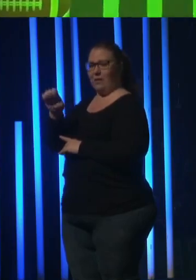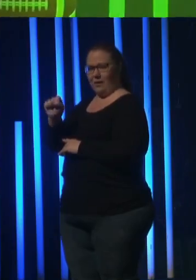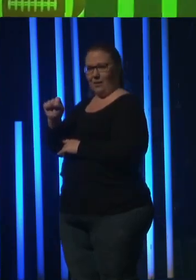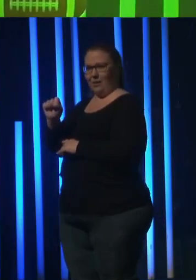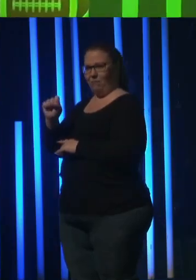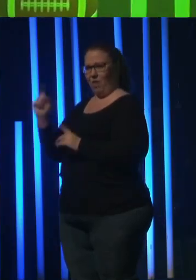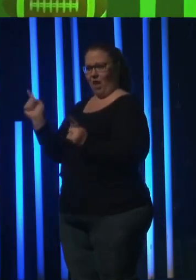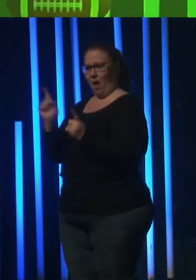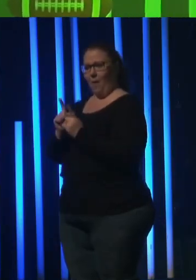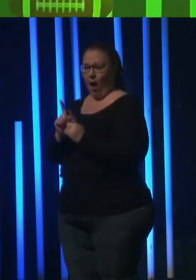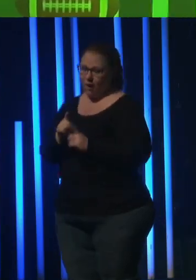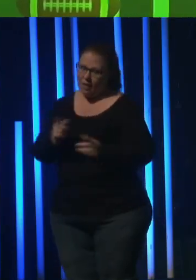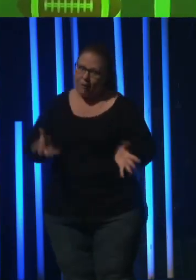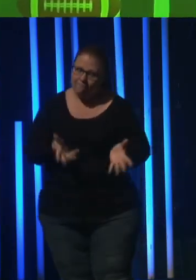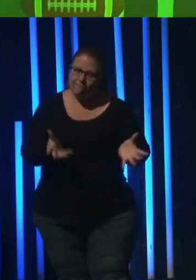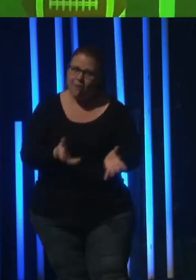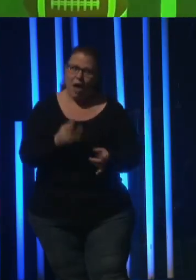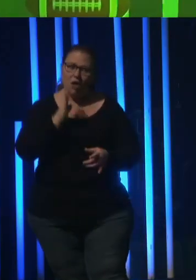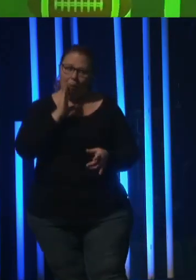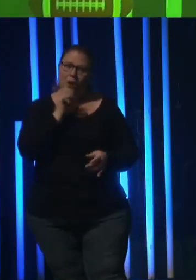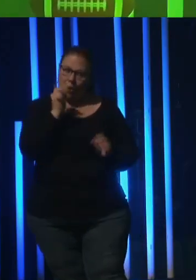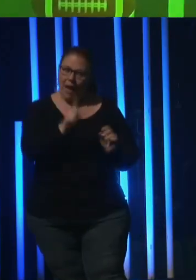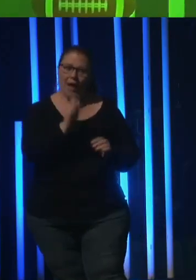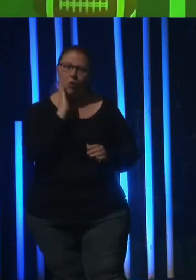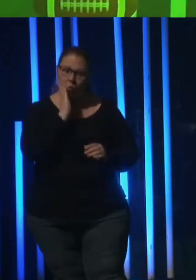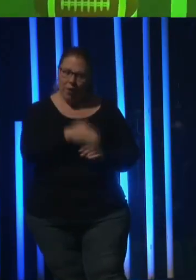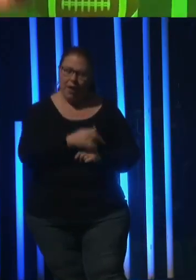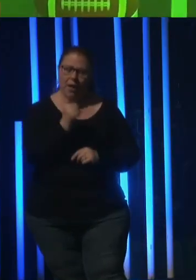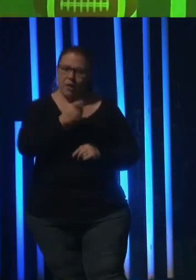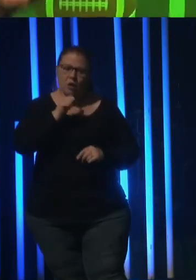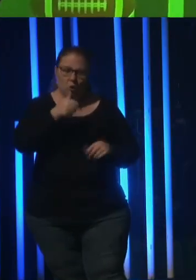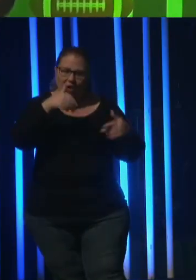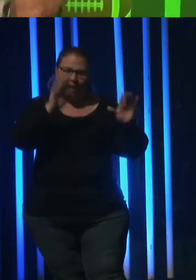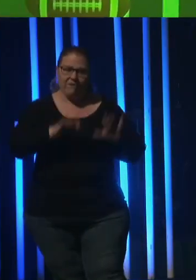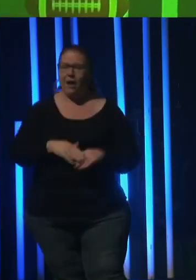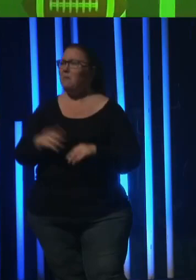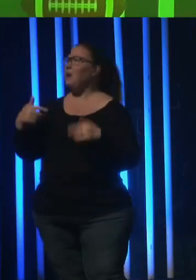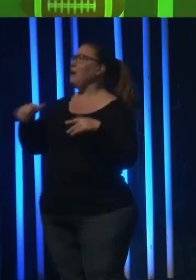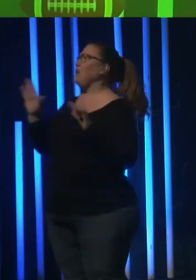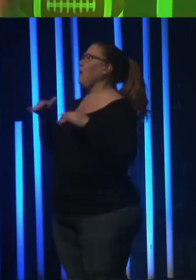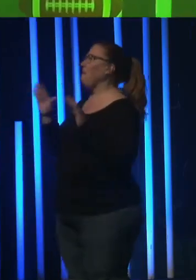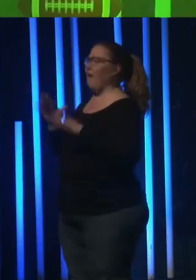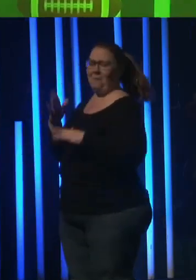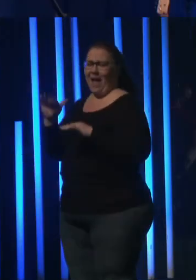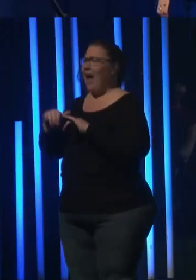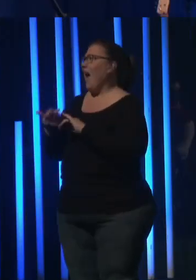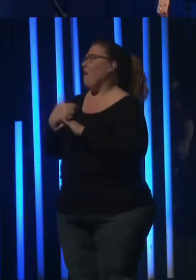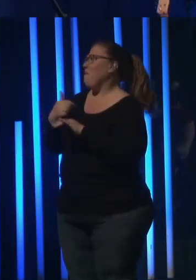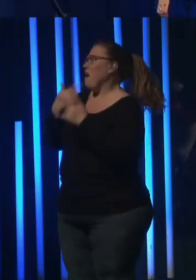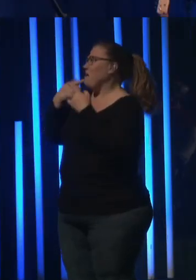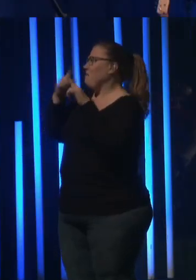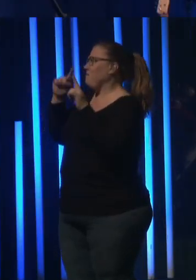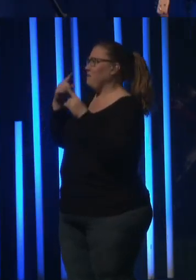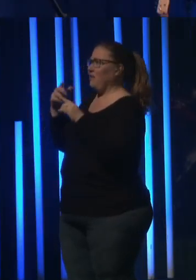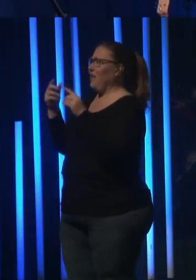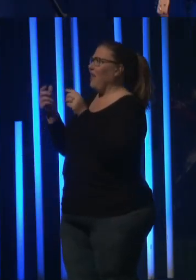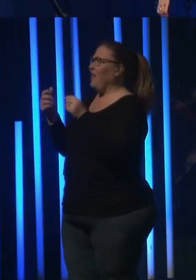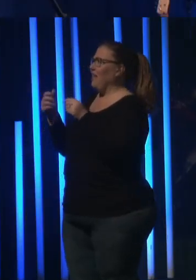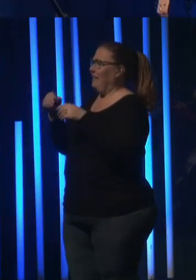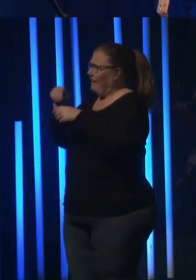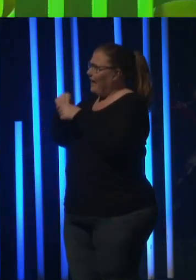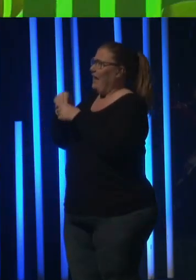it. You're gonna be all right. I was ready to give up. I'm like, man, Dad, how in the world am I gonna make it as a young man in the inner